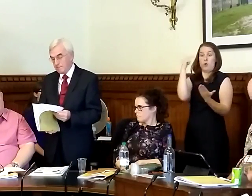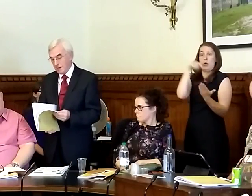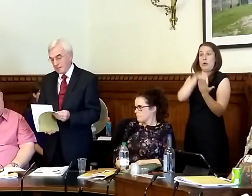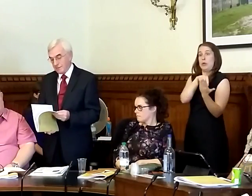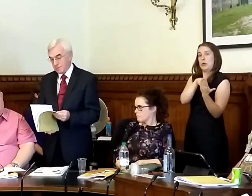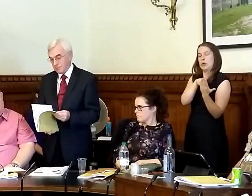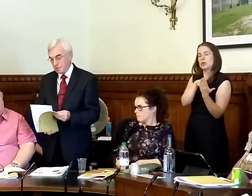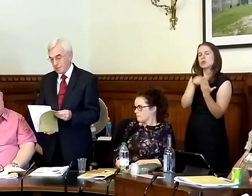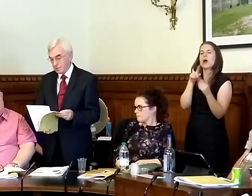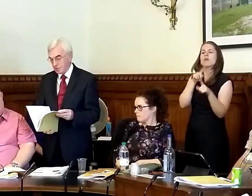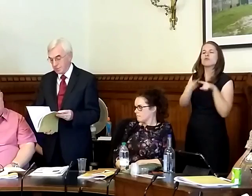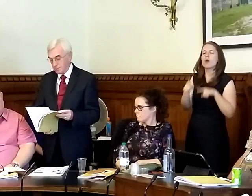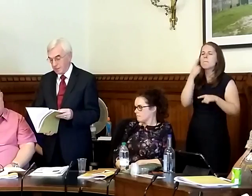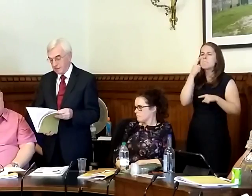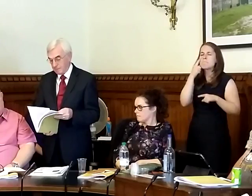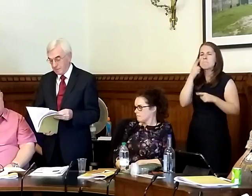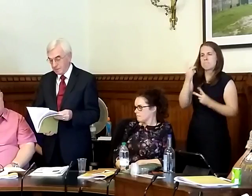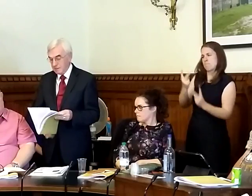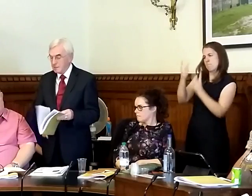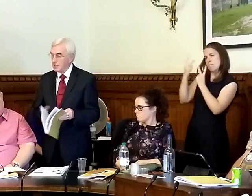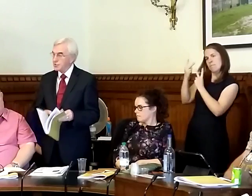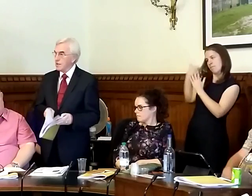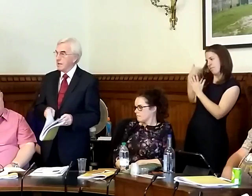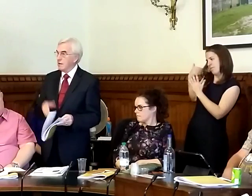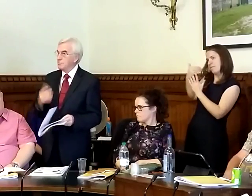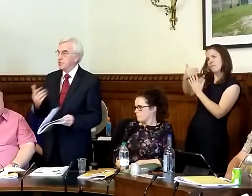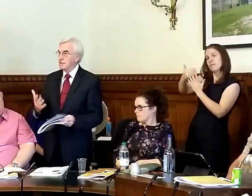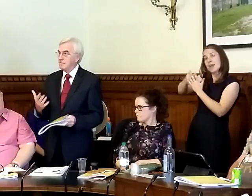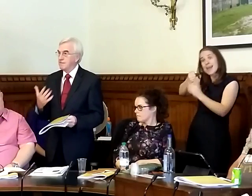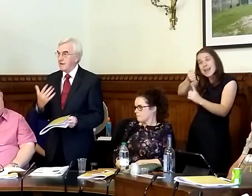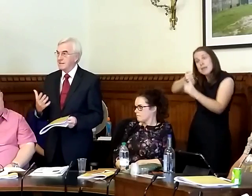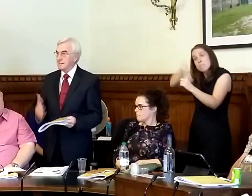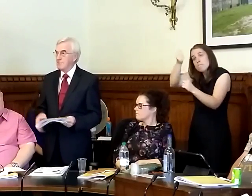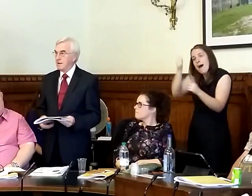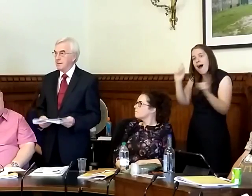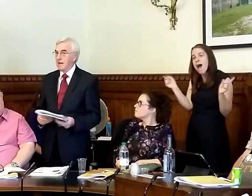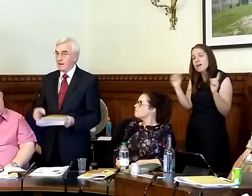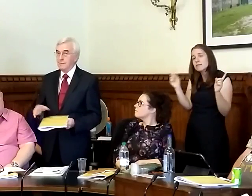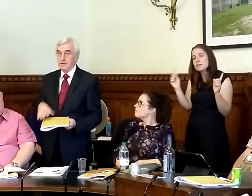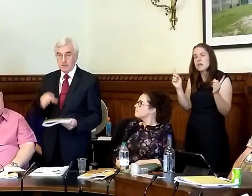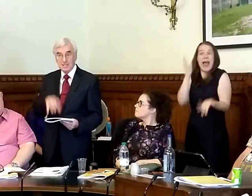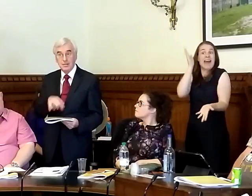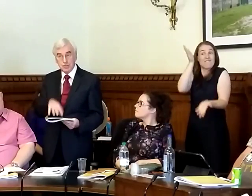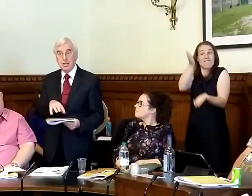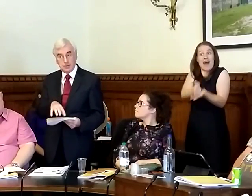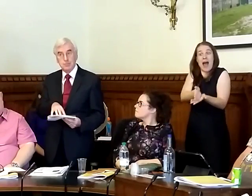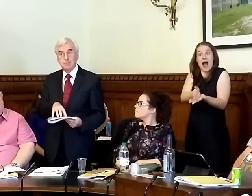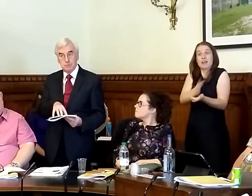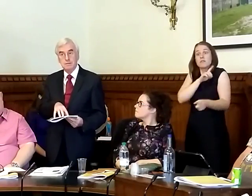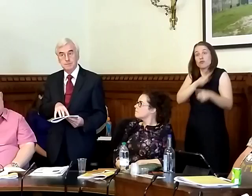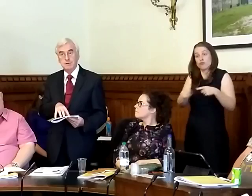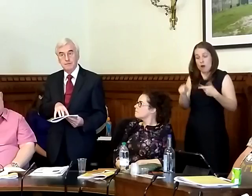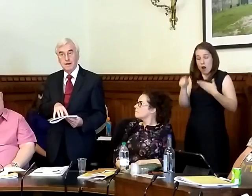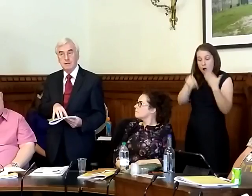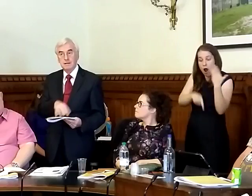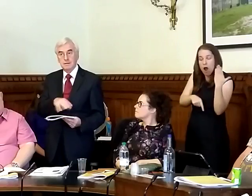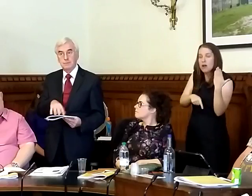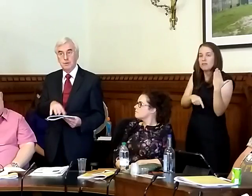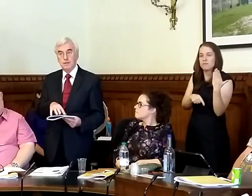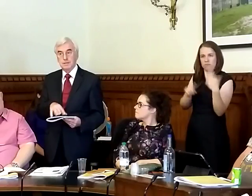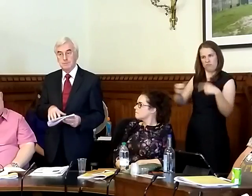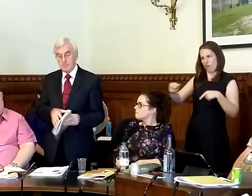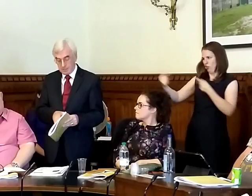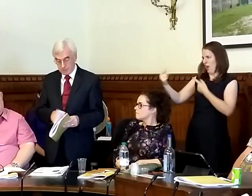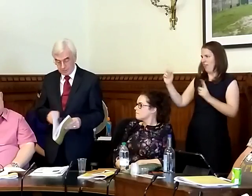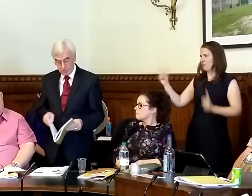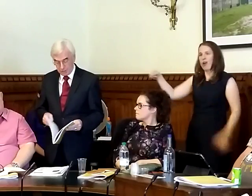particular impact of this particular decision by government, and try and get objective facts about that out there. And it's unchallengeable, to be frank,